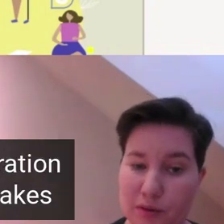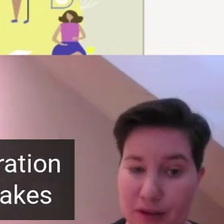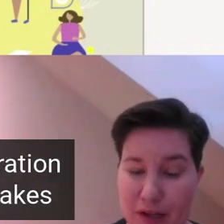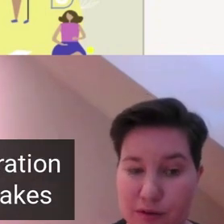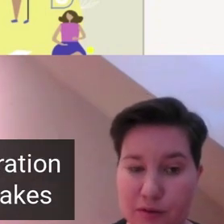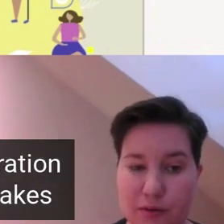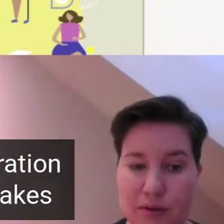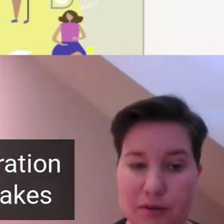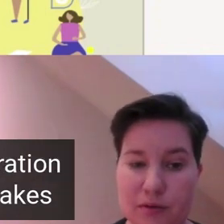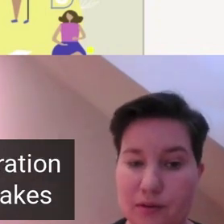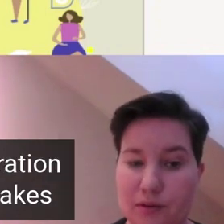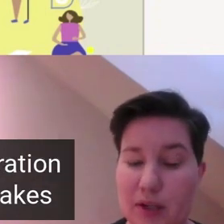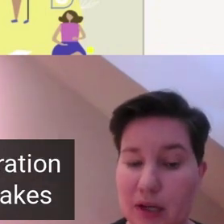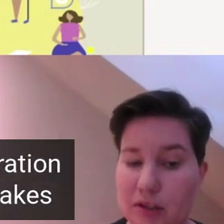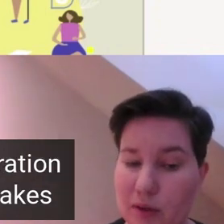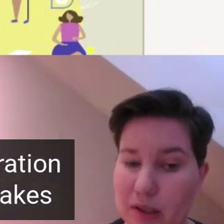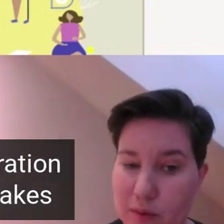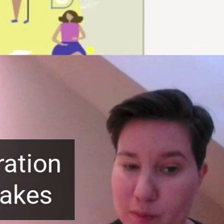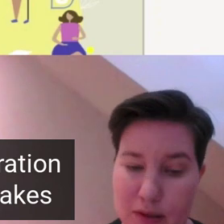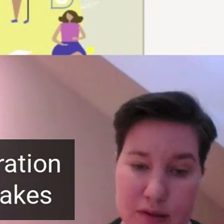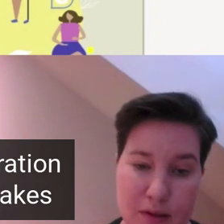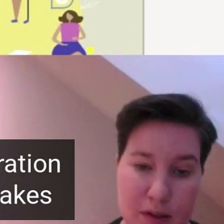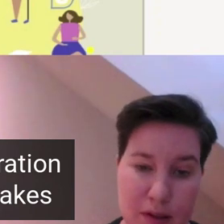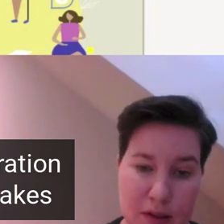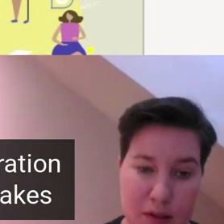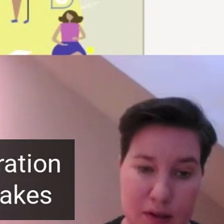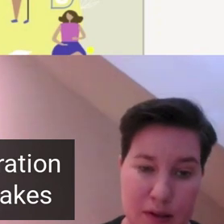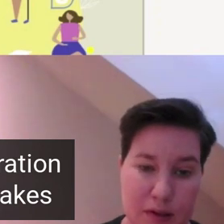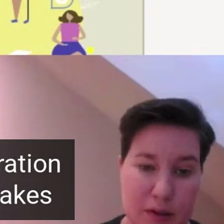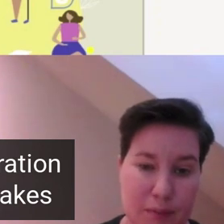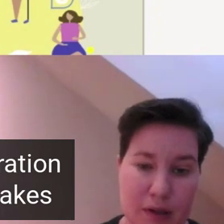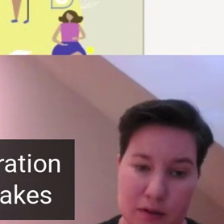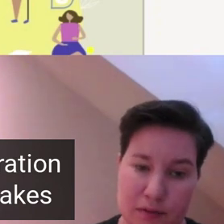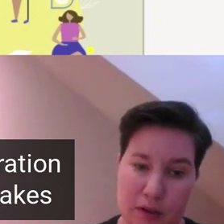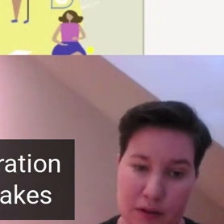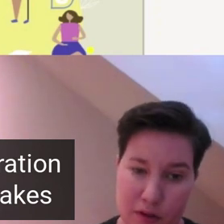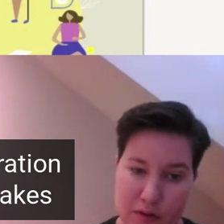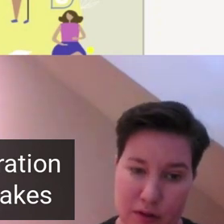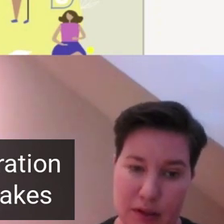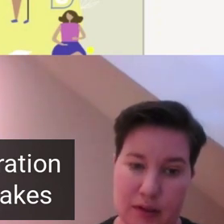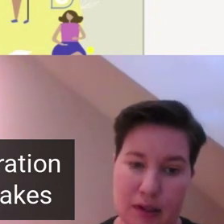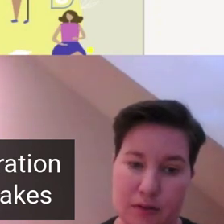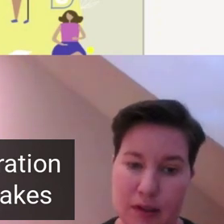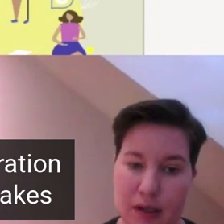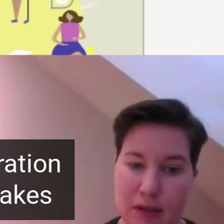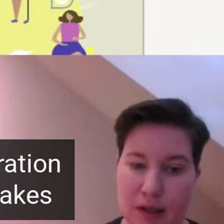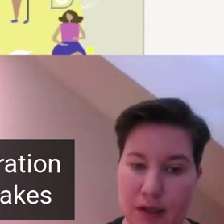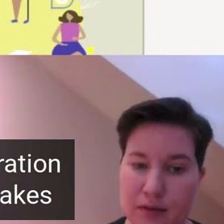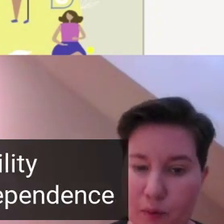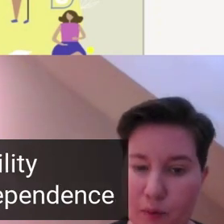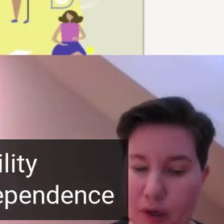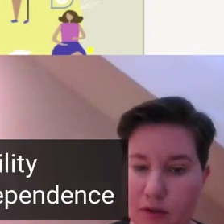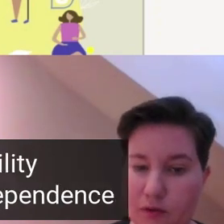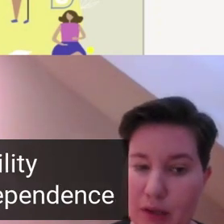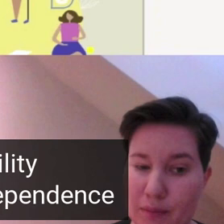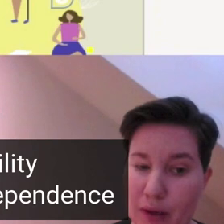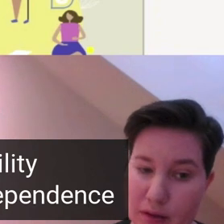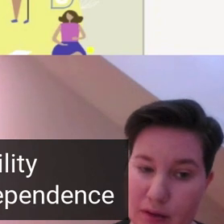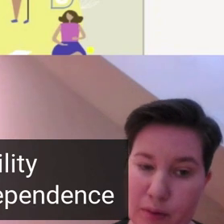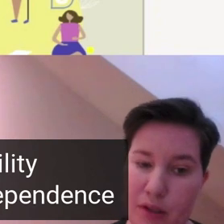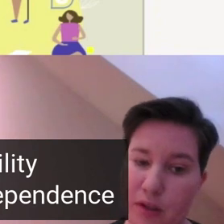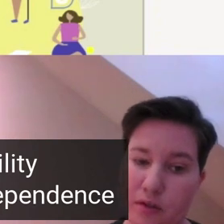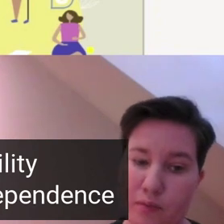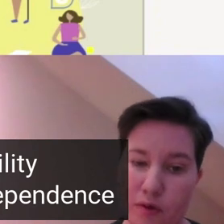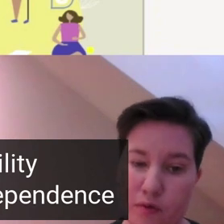also international students or second-generation Brits. Because of our diversity, DSUK takes inspiration from the